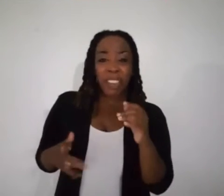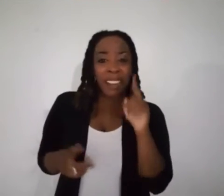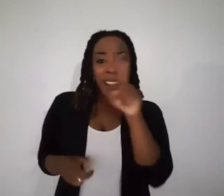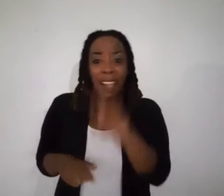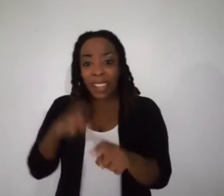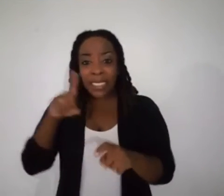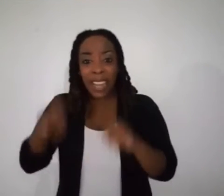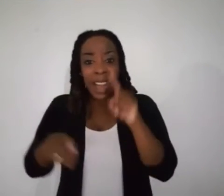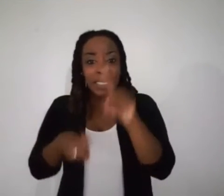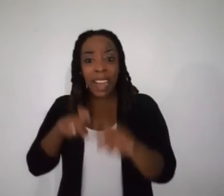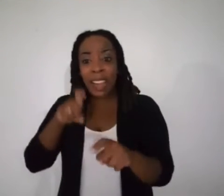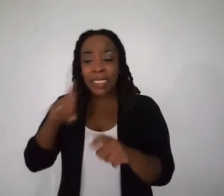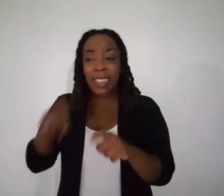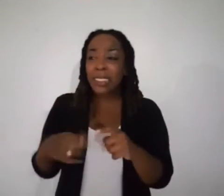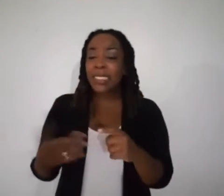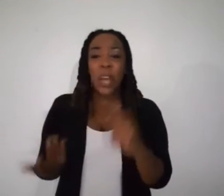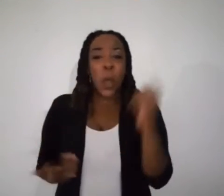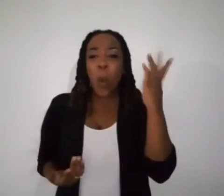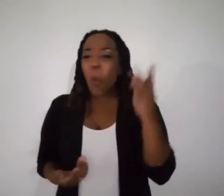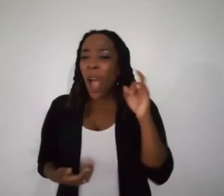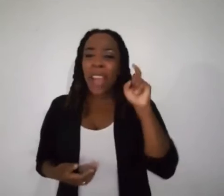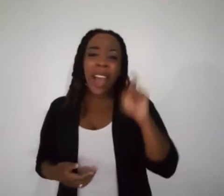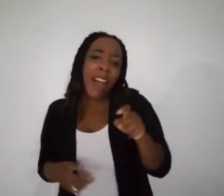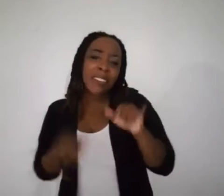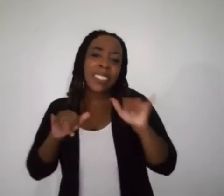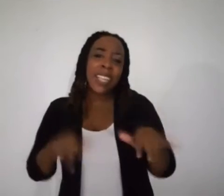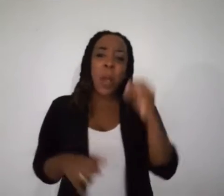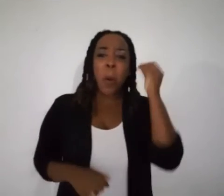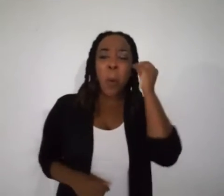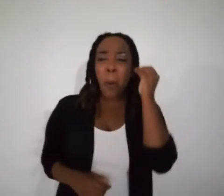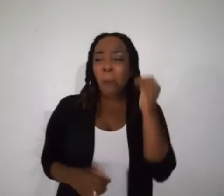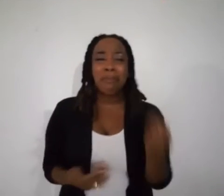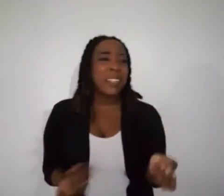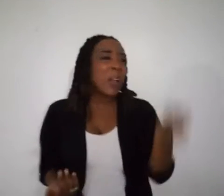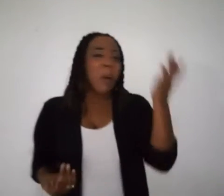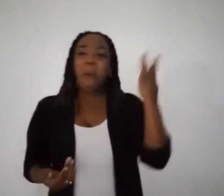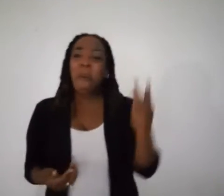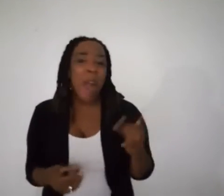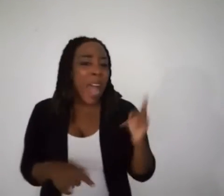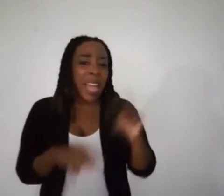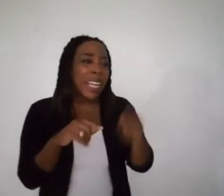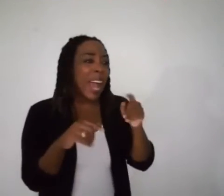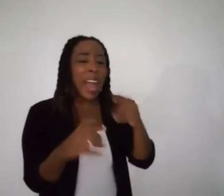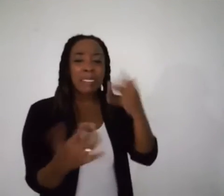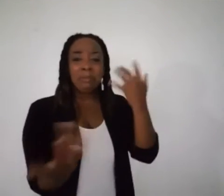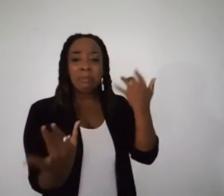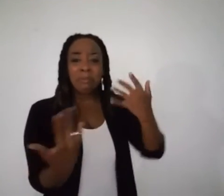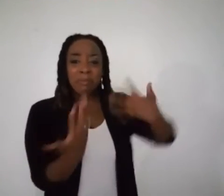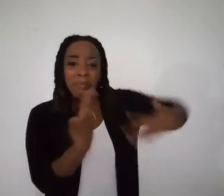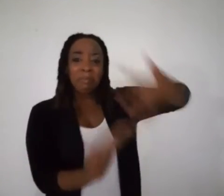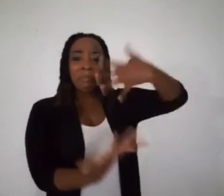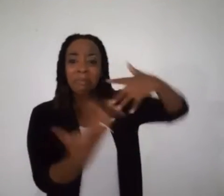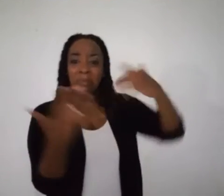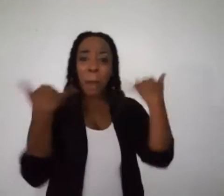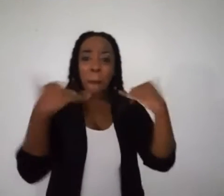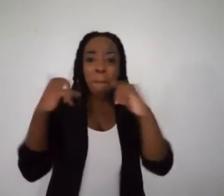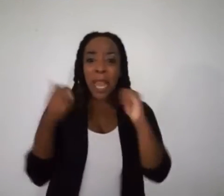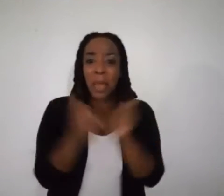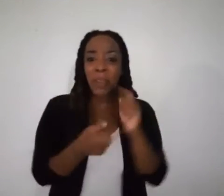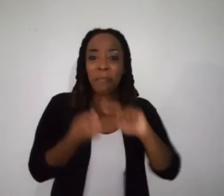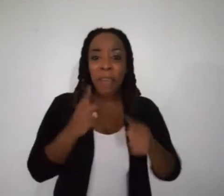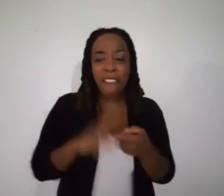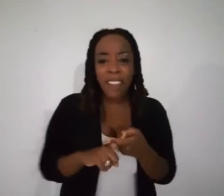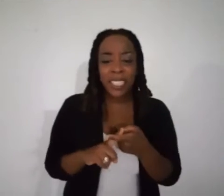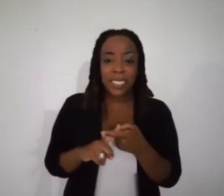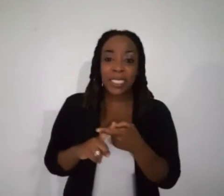home? And why can't I see my friends? So you have to explain to them why they have to be home